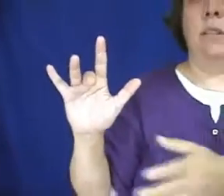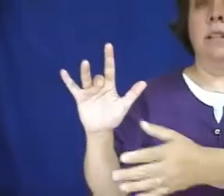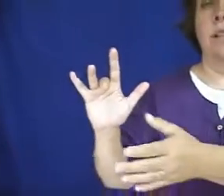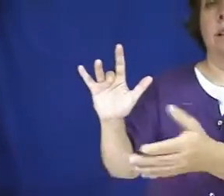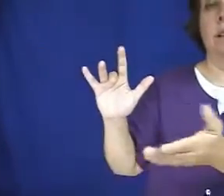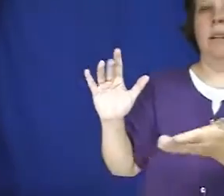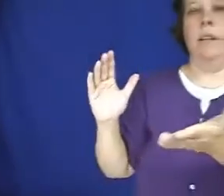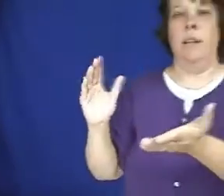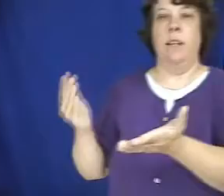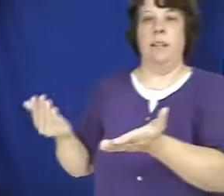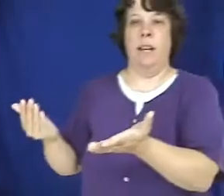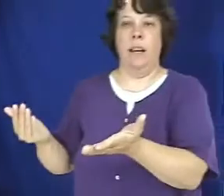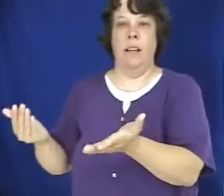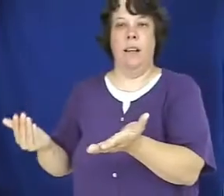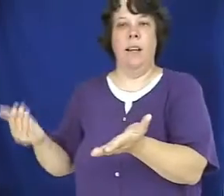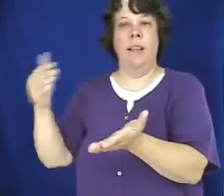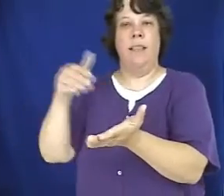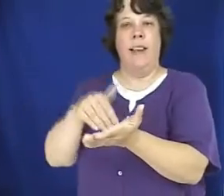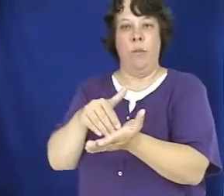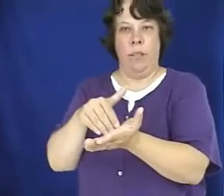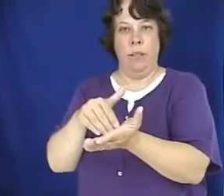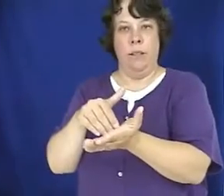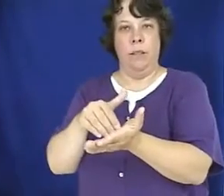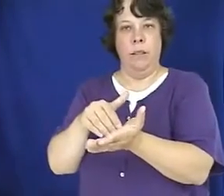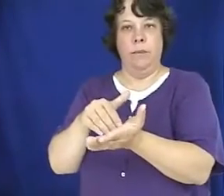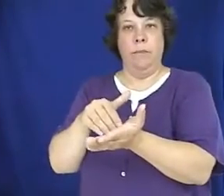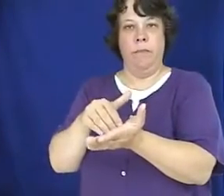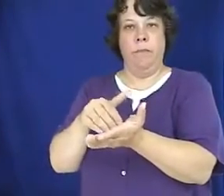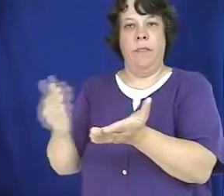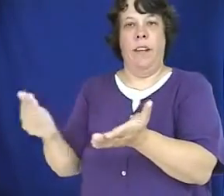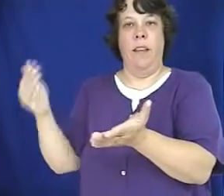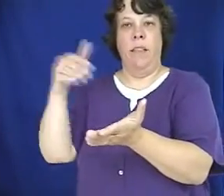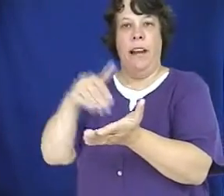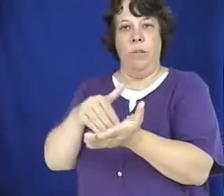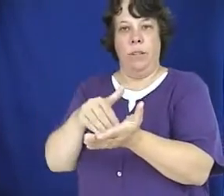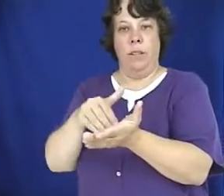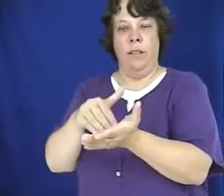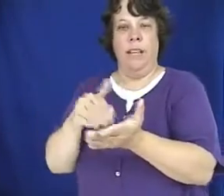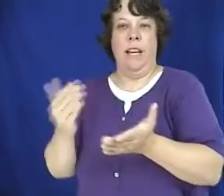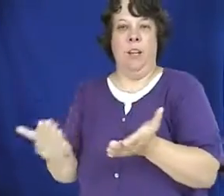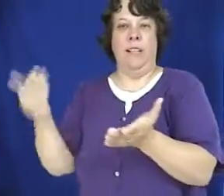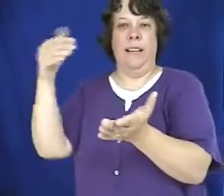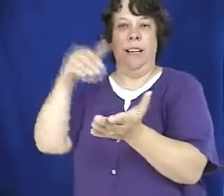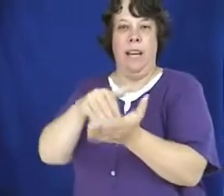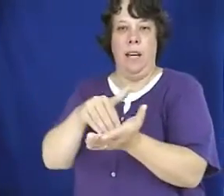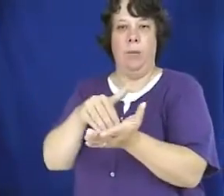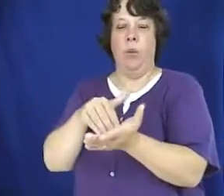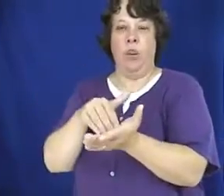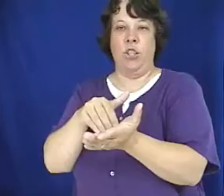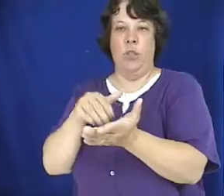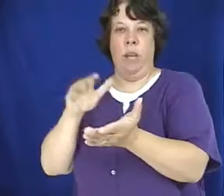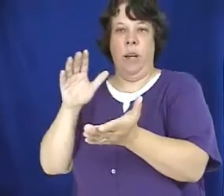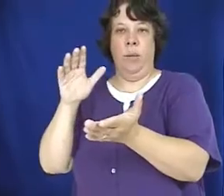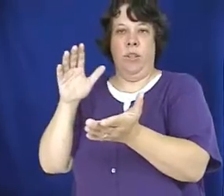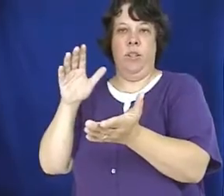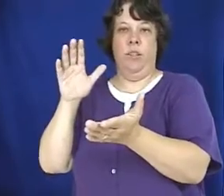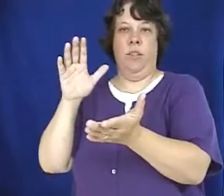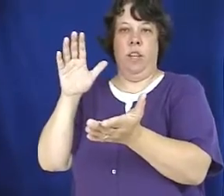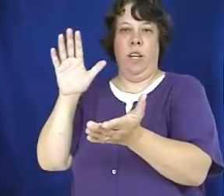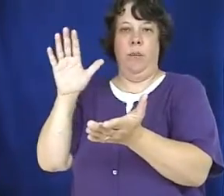1,000 is signed thousand. Thousand. Kind of looks like again, but when you're actually doing numbers, it's going to come